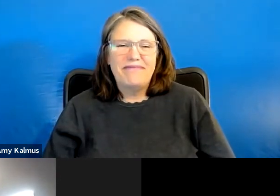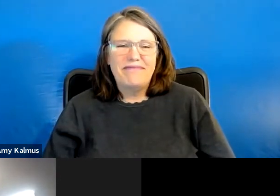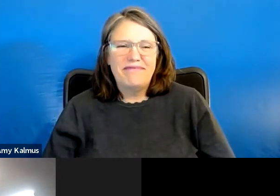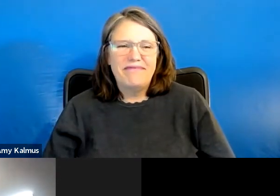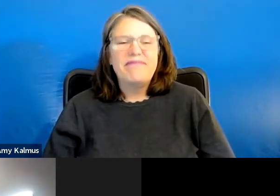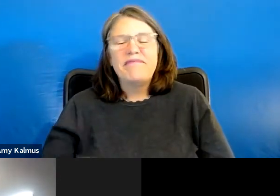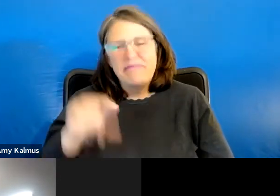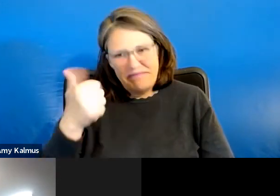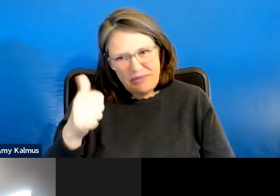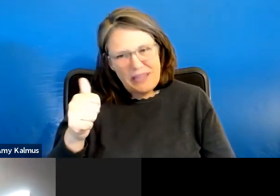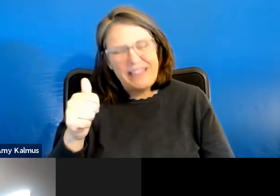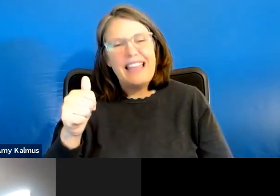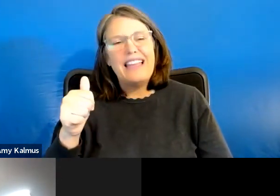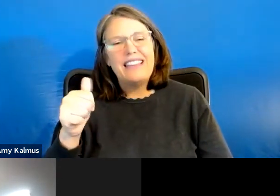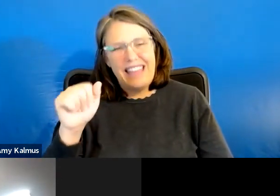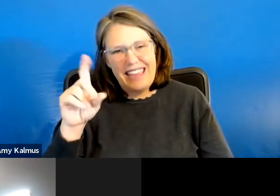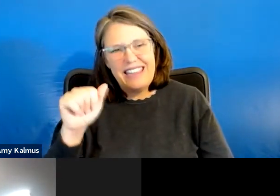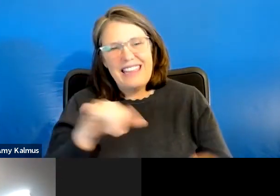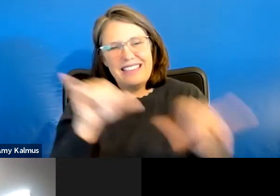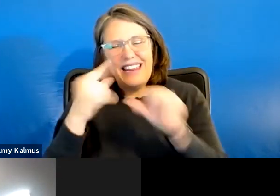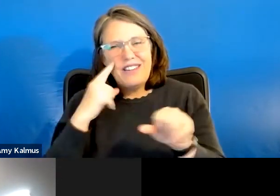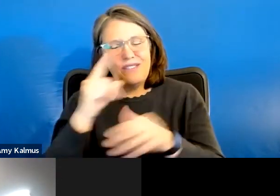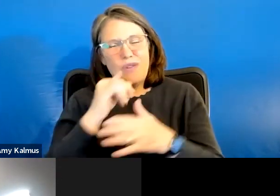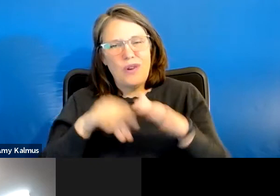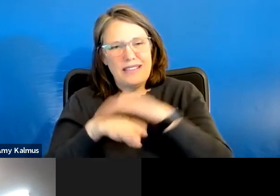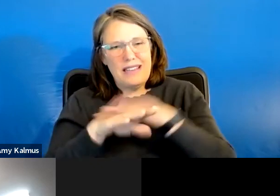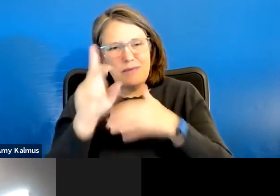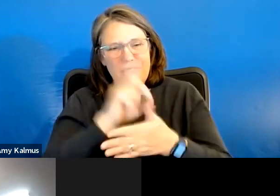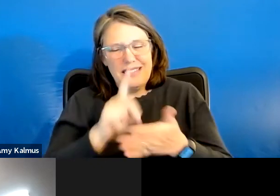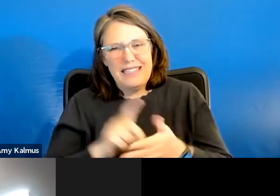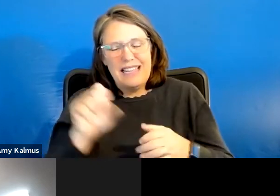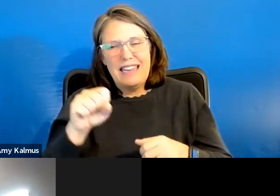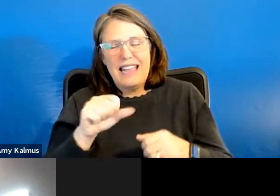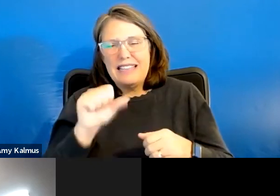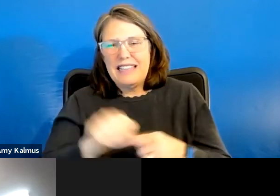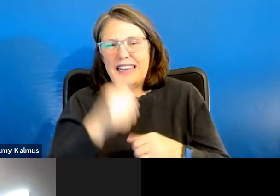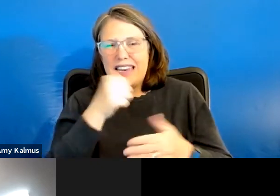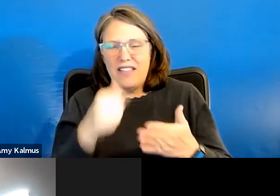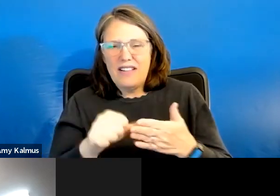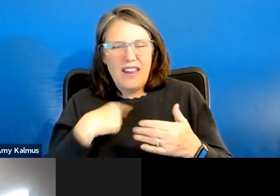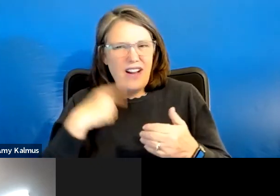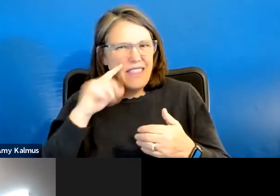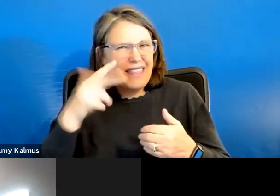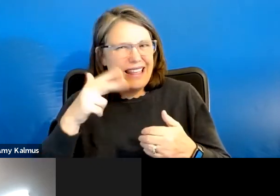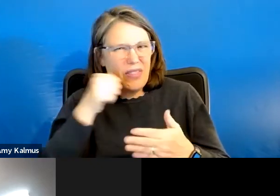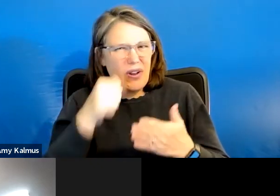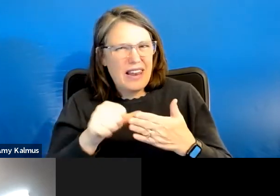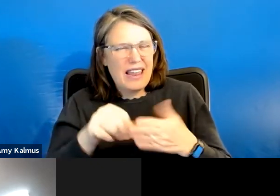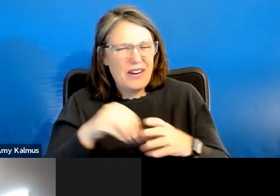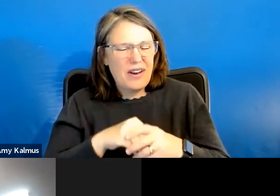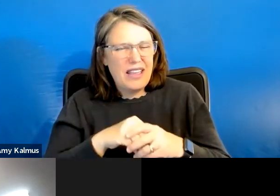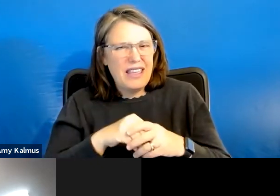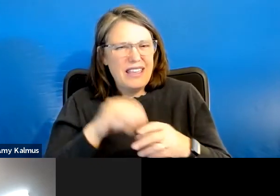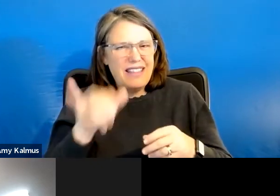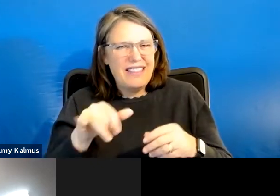ADA standards for accessible design. Yep. And there's another letter. I think it's the third letter maybe in our mystery word for